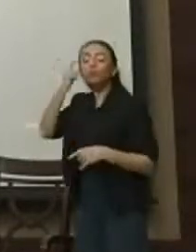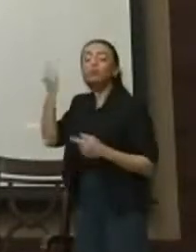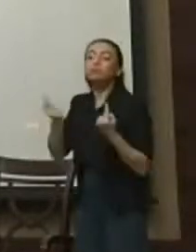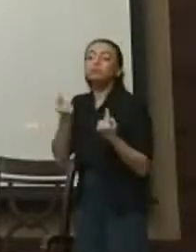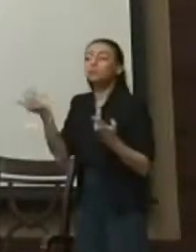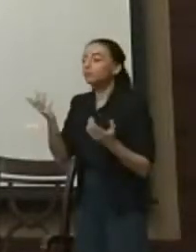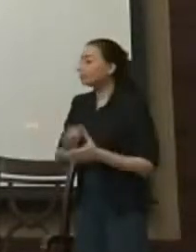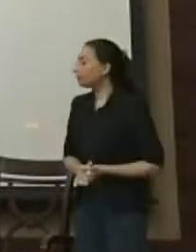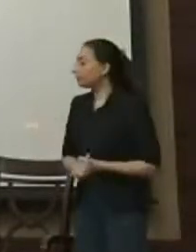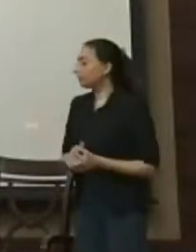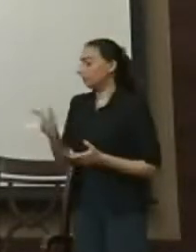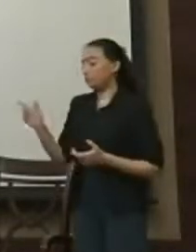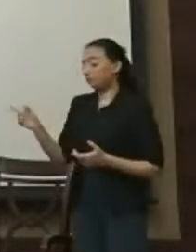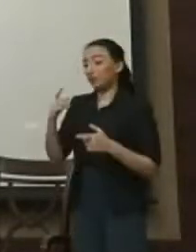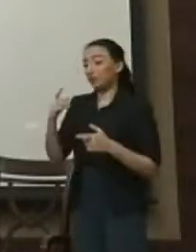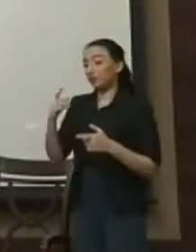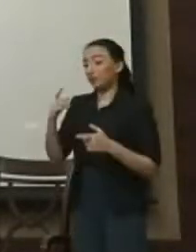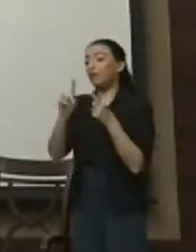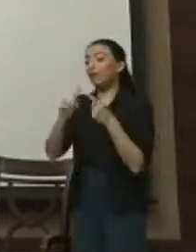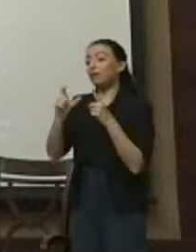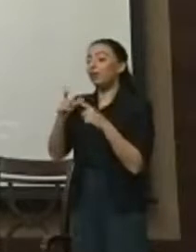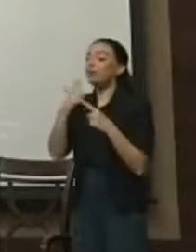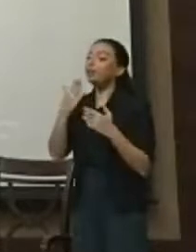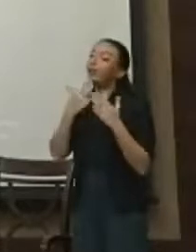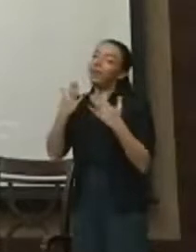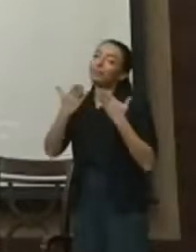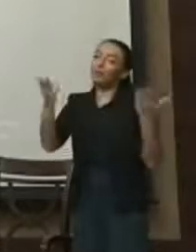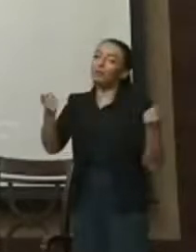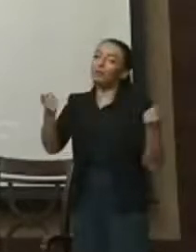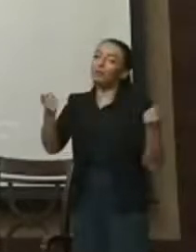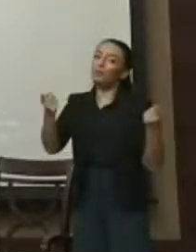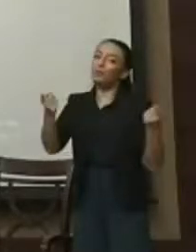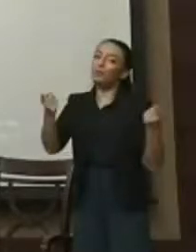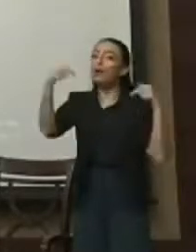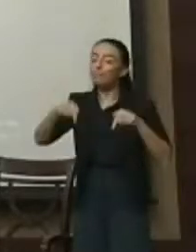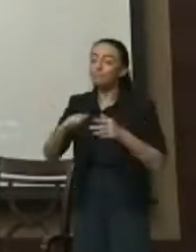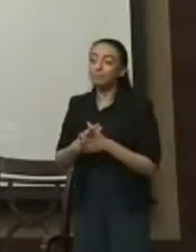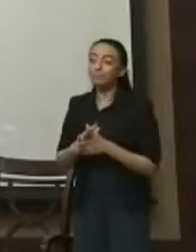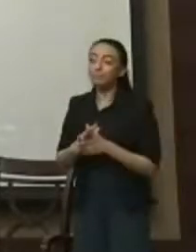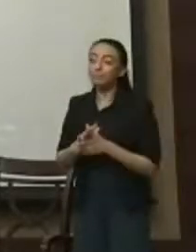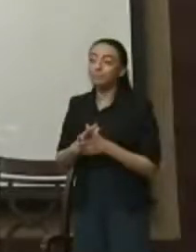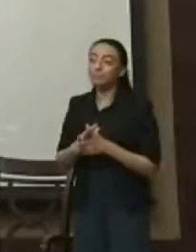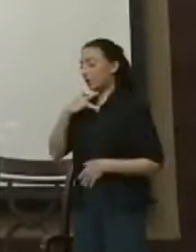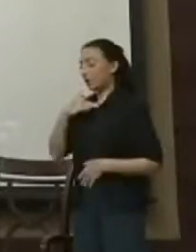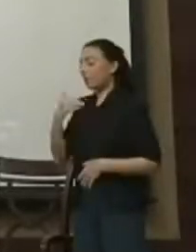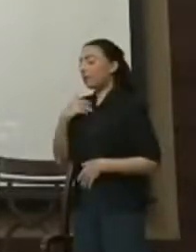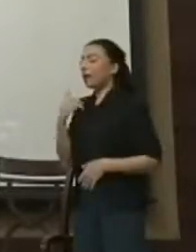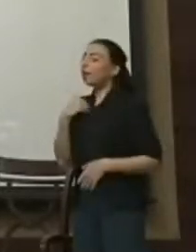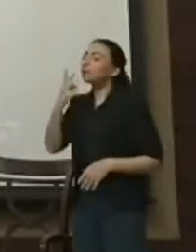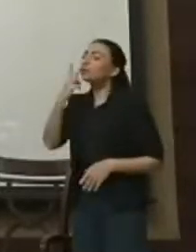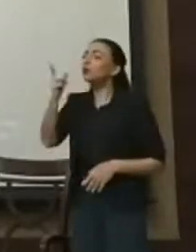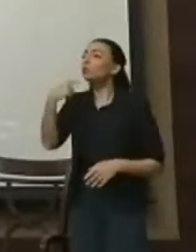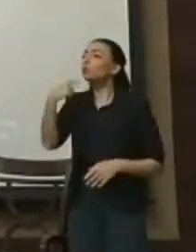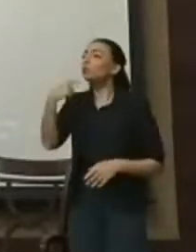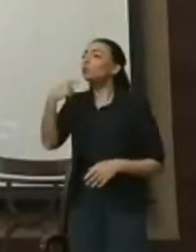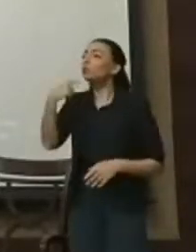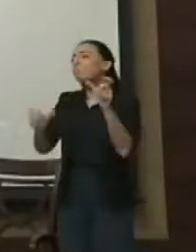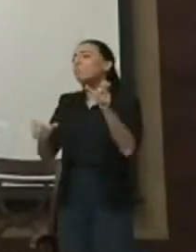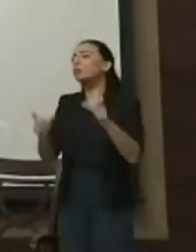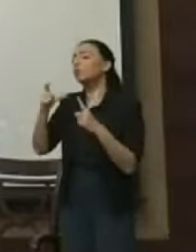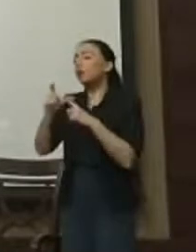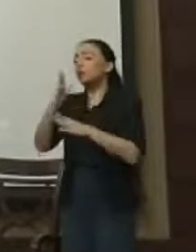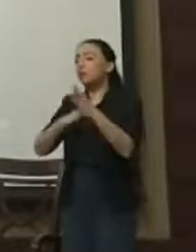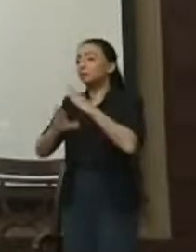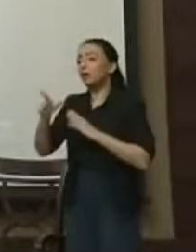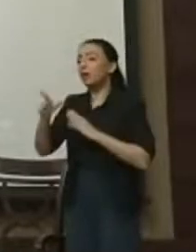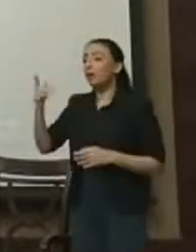Thank you everyone for participating here. Actually, when we see the person with disabilities,